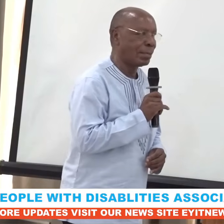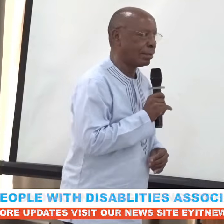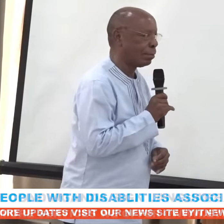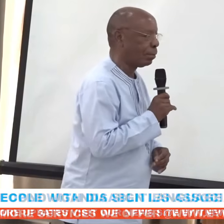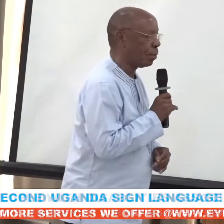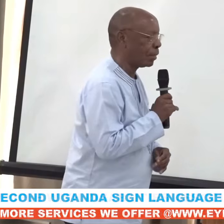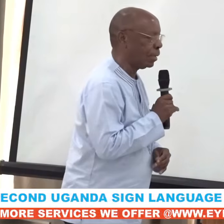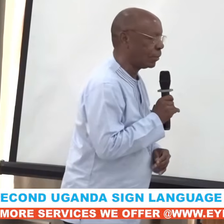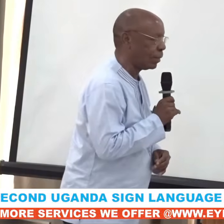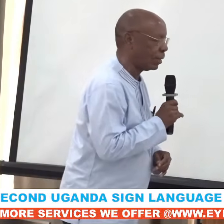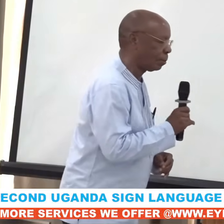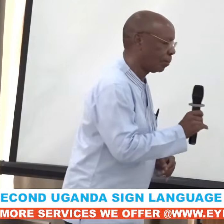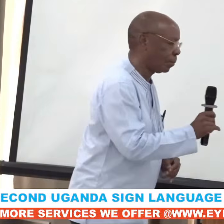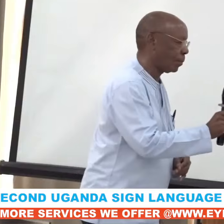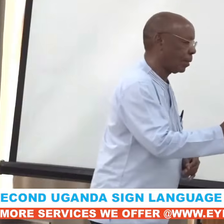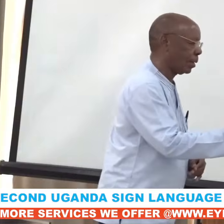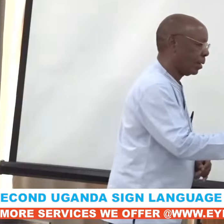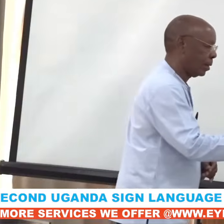remarks. Professor Nixon.